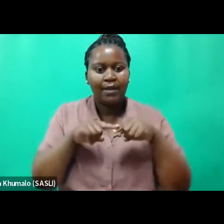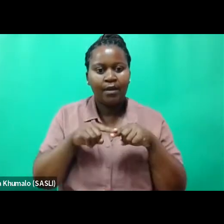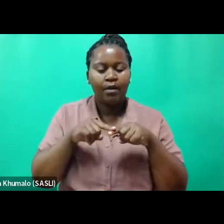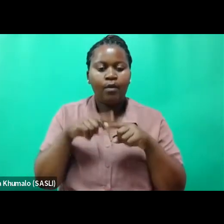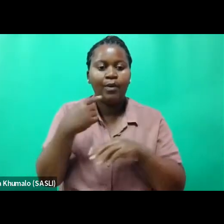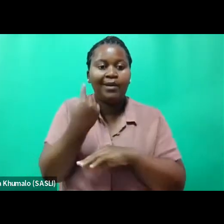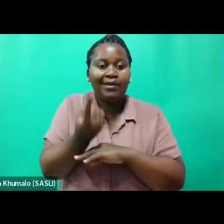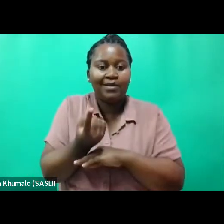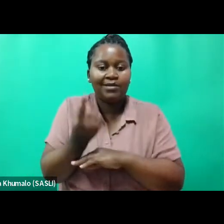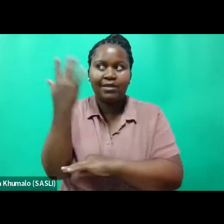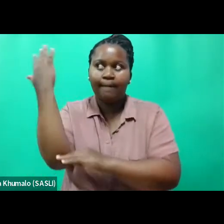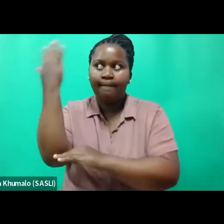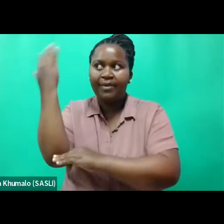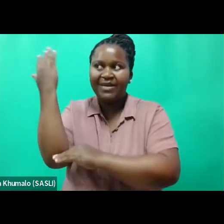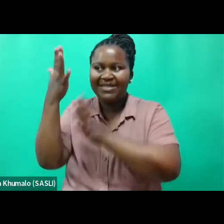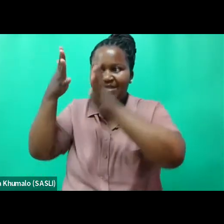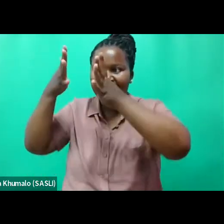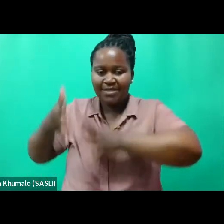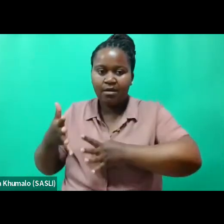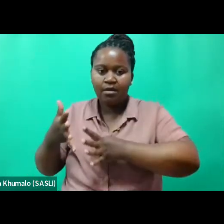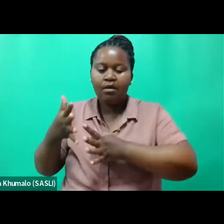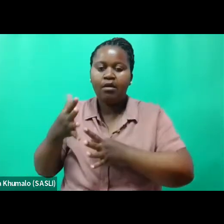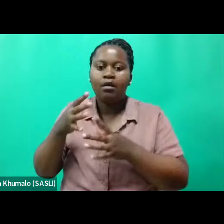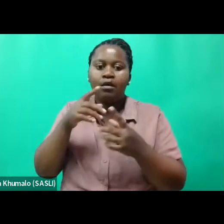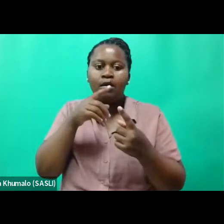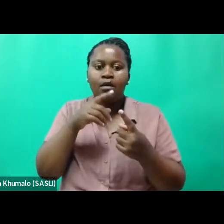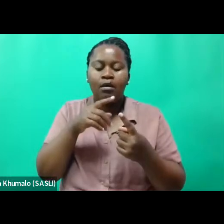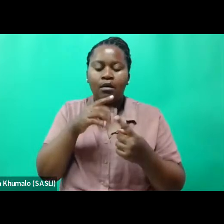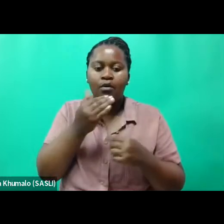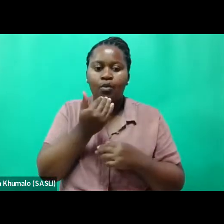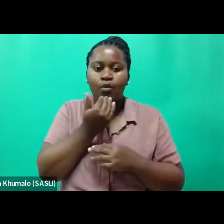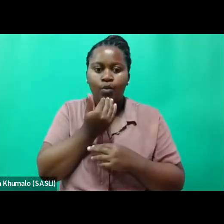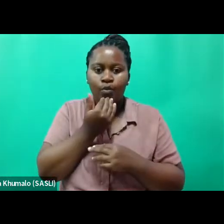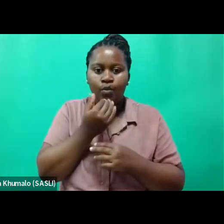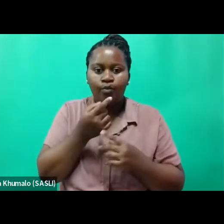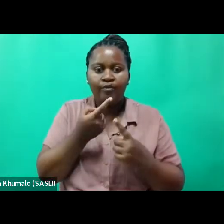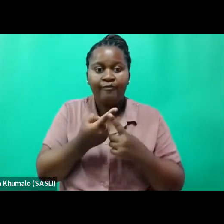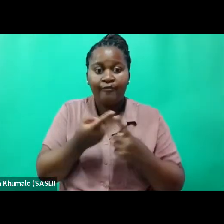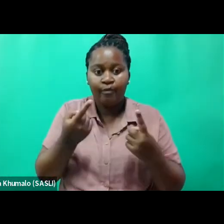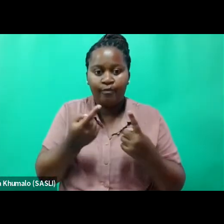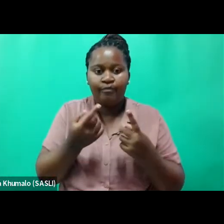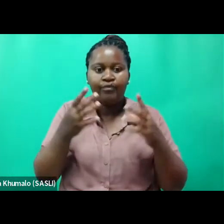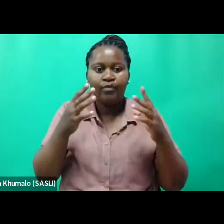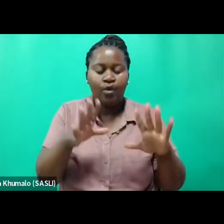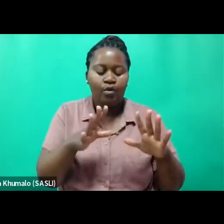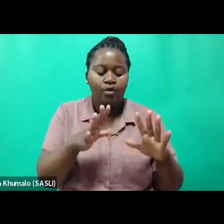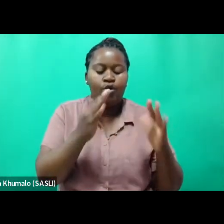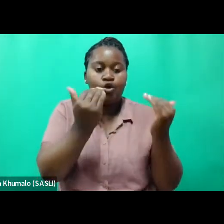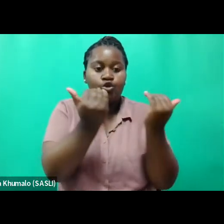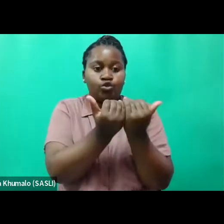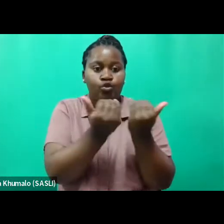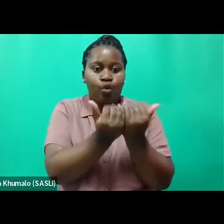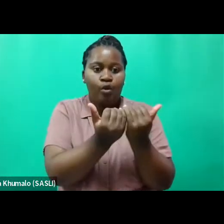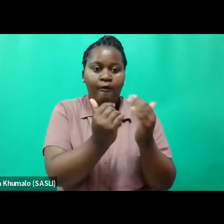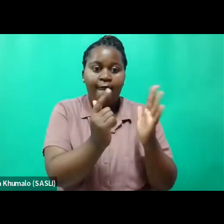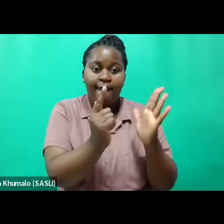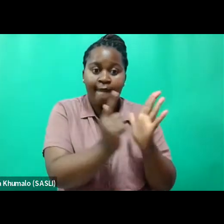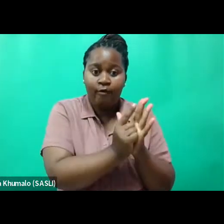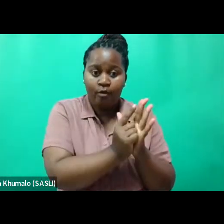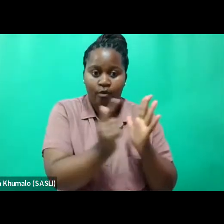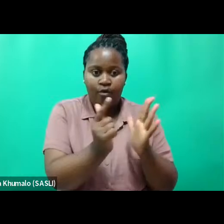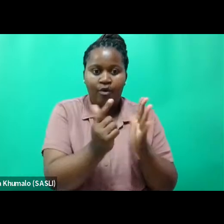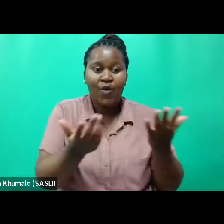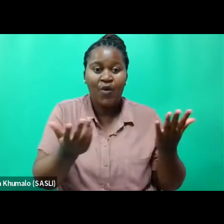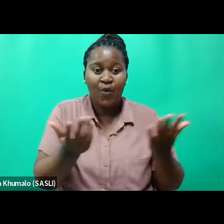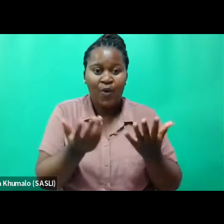presenters. The next presenters come from the School of Law in the